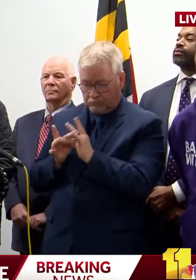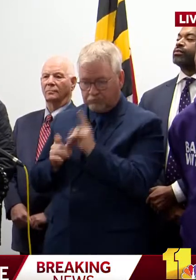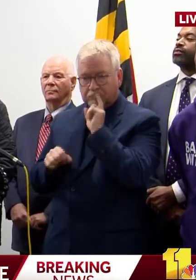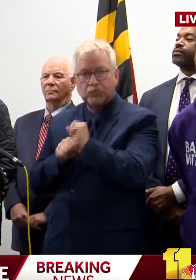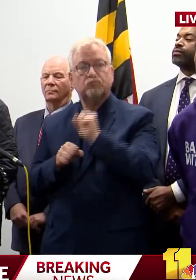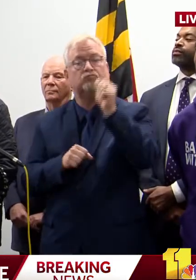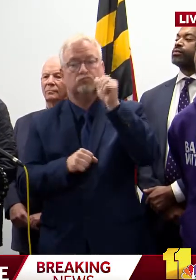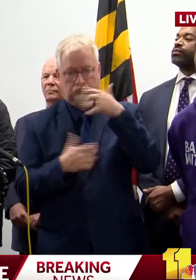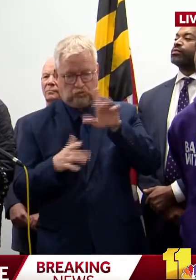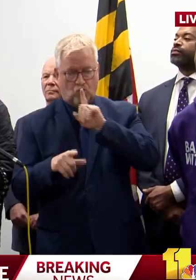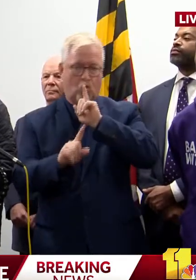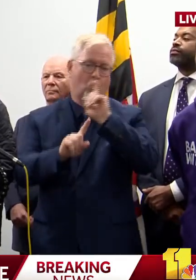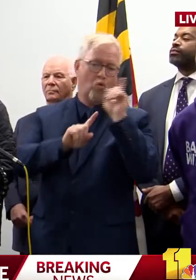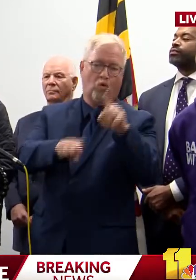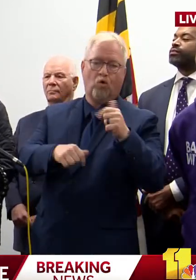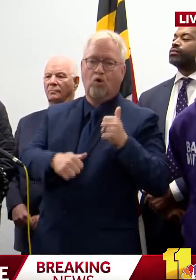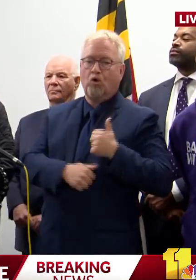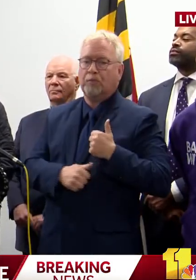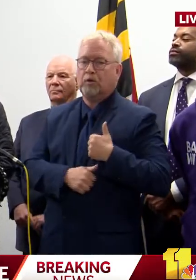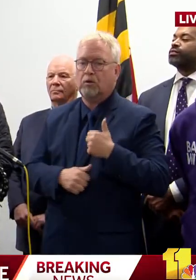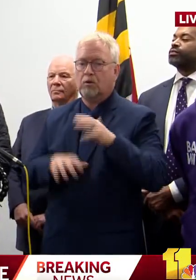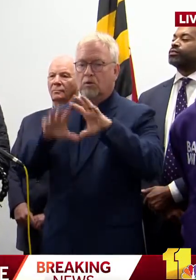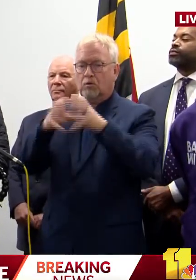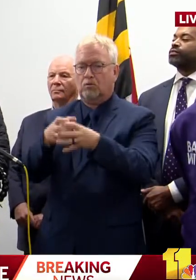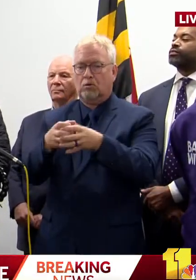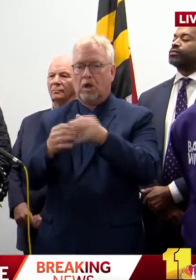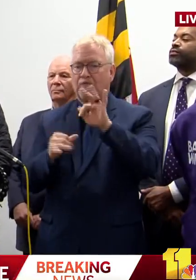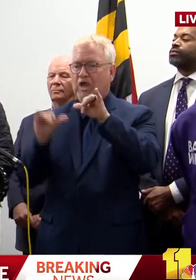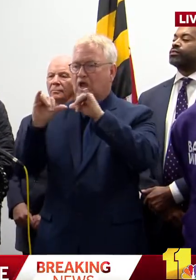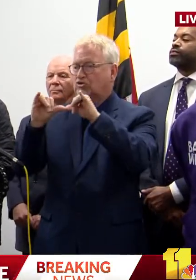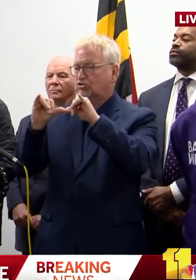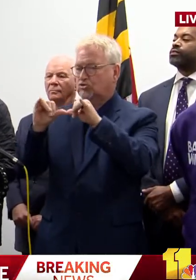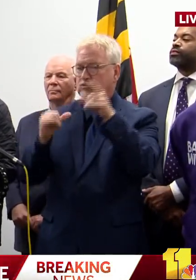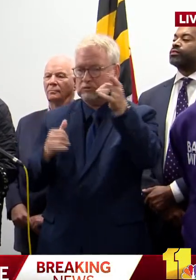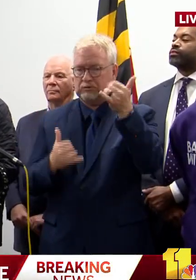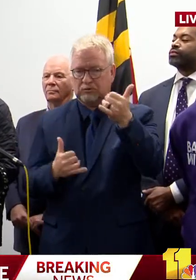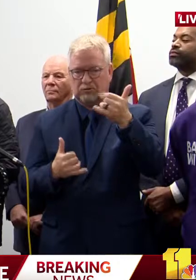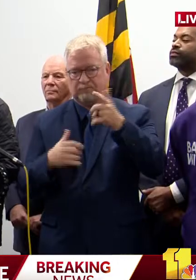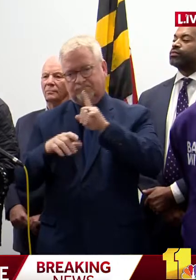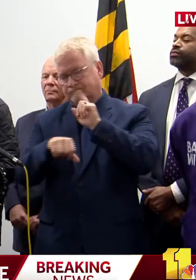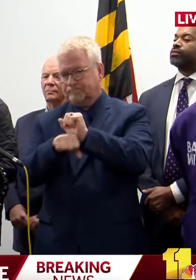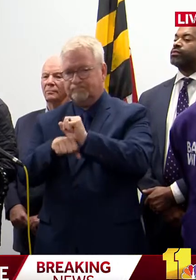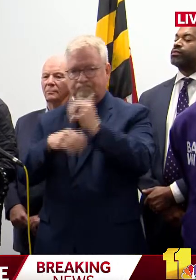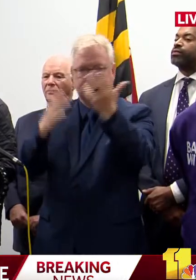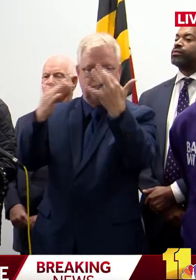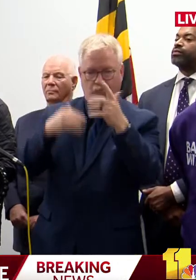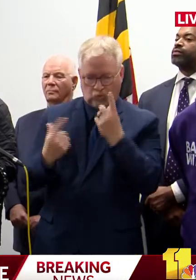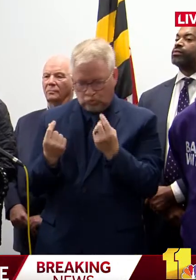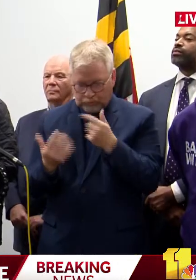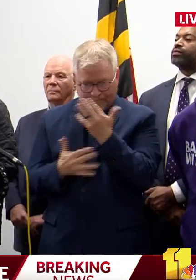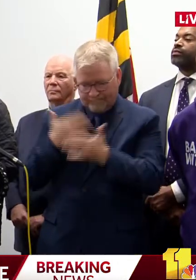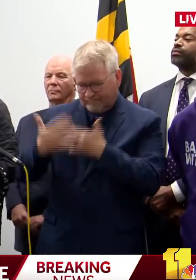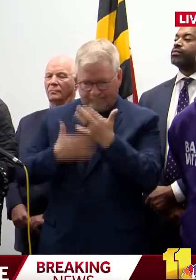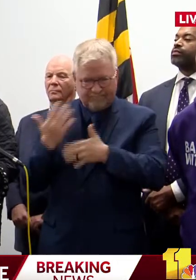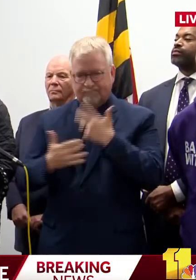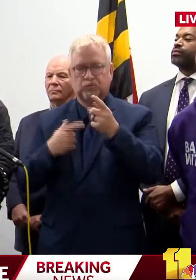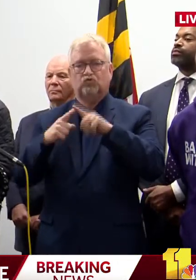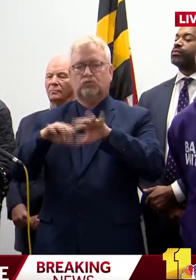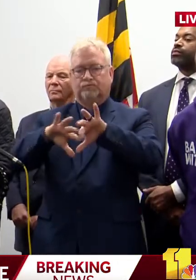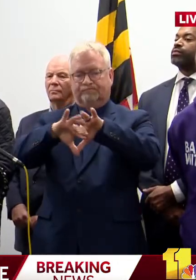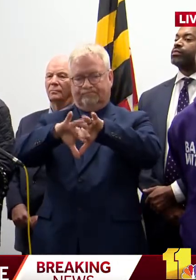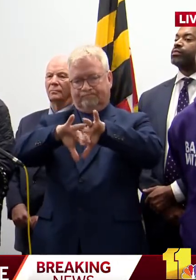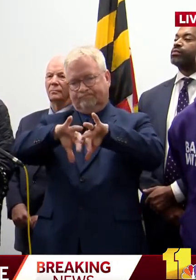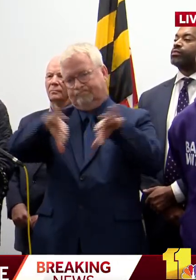Army Corps of Engineers to do everything necessary to clear the channel so that we can